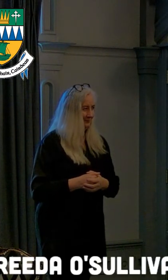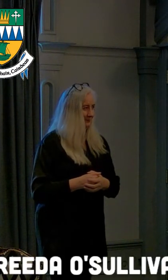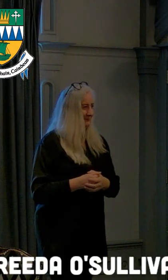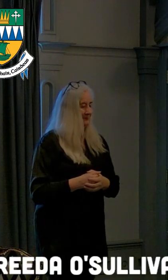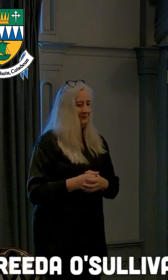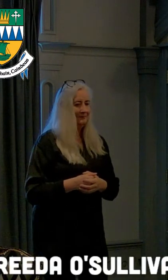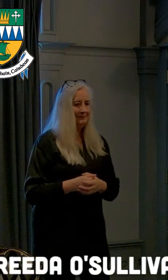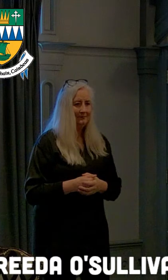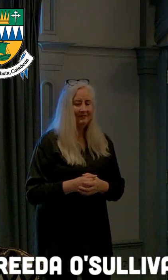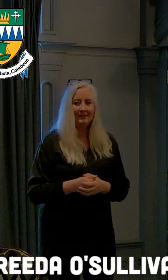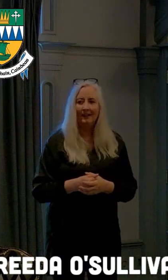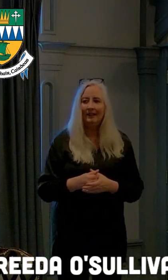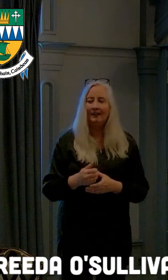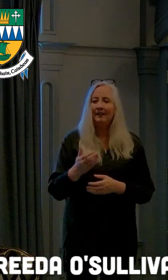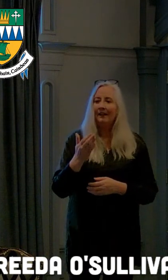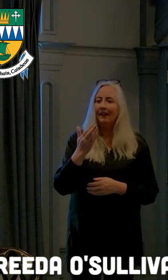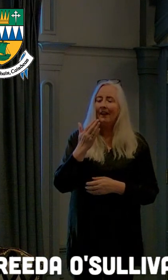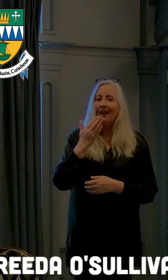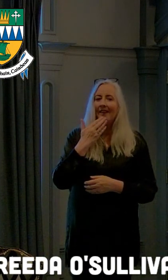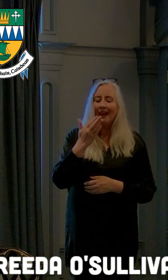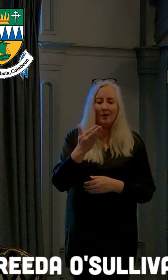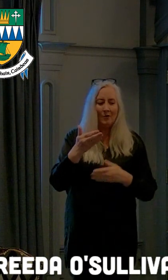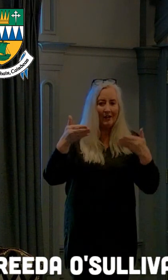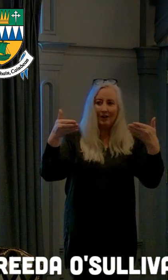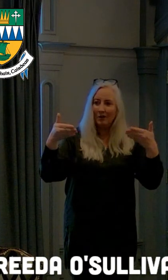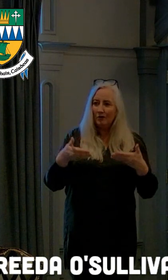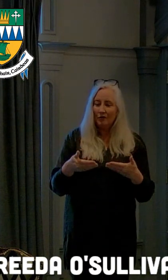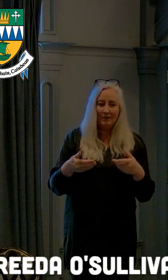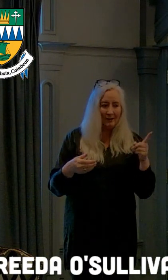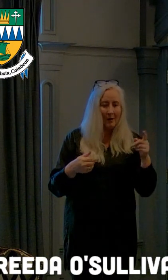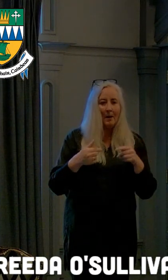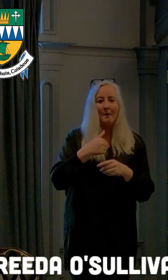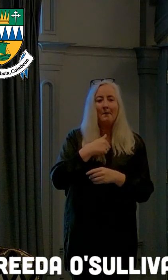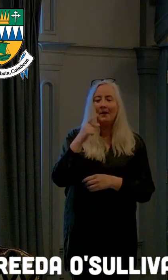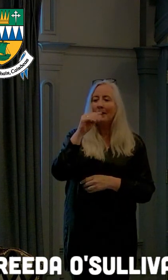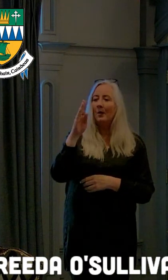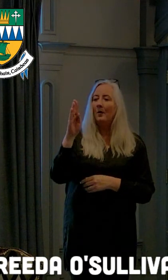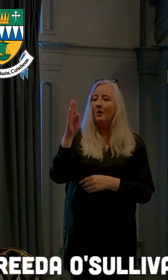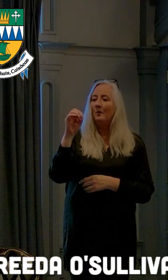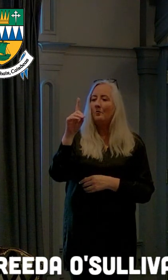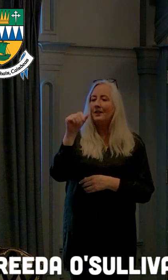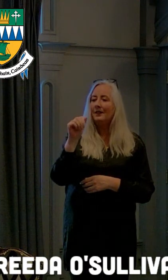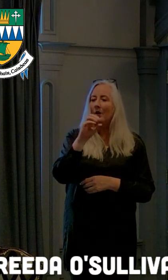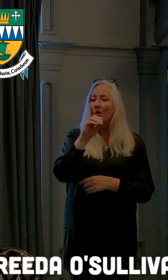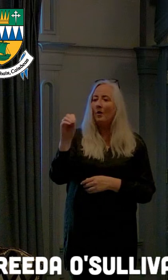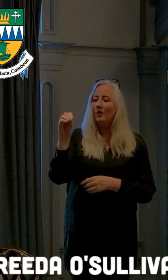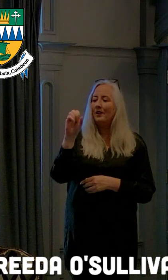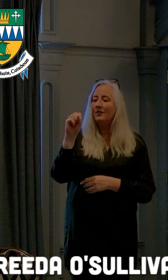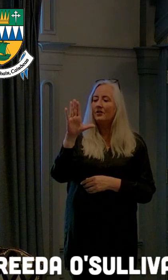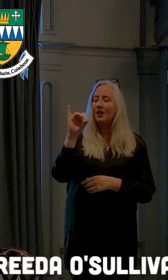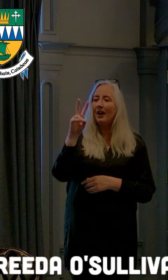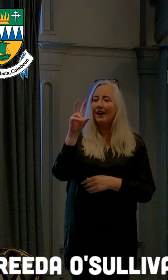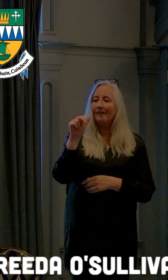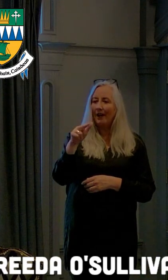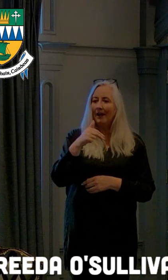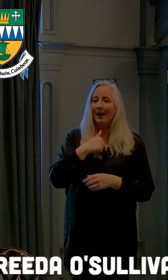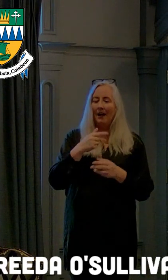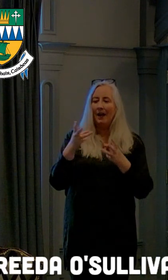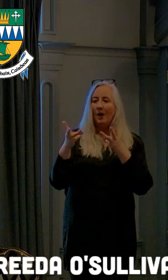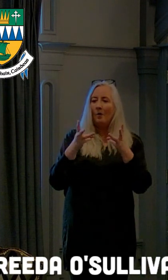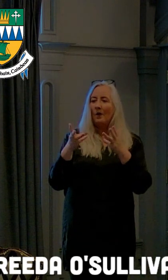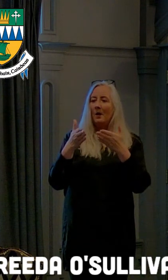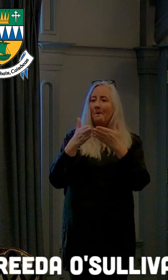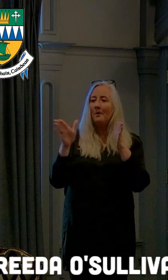Good afternoon, and thank you, Breed, for the introduction. As Breed said, my name is Breeda O'Sullivan, and I'm currently working in the